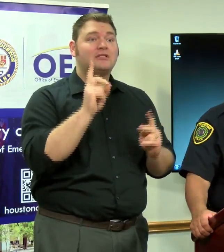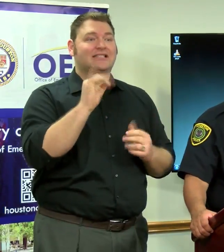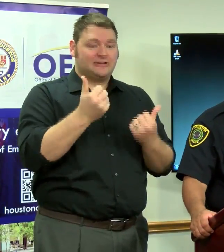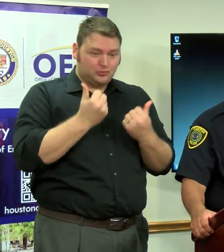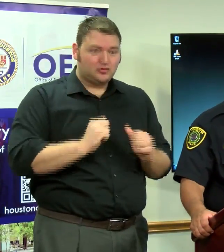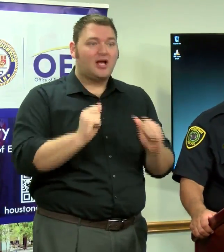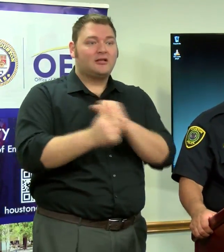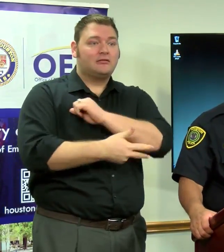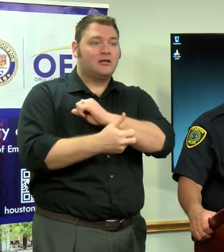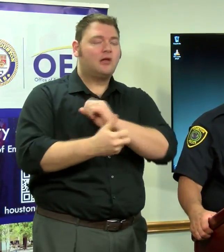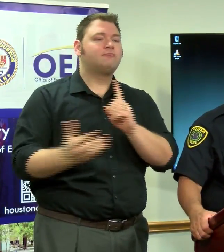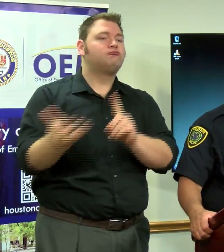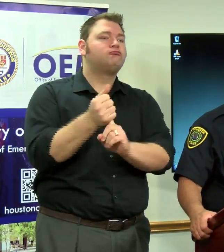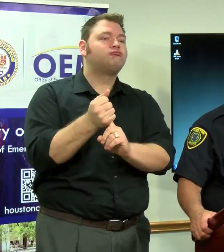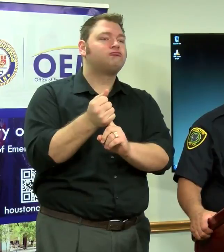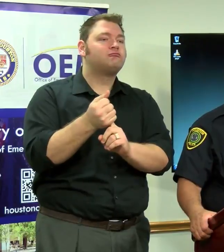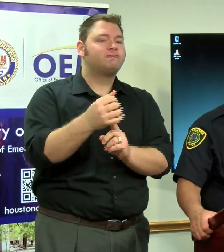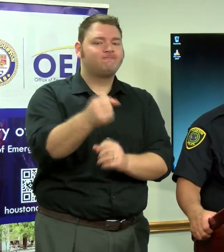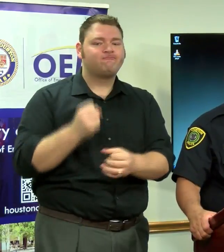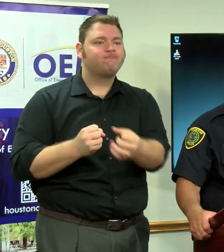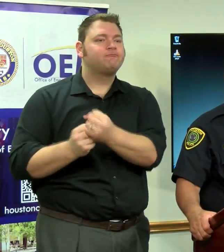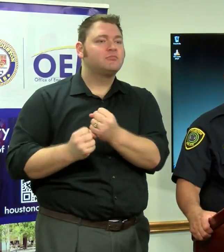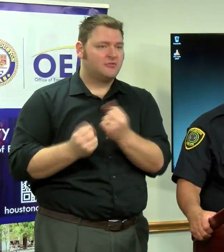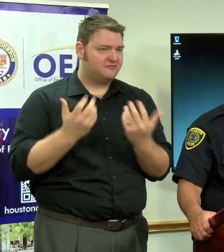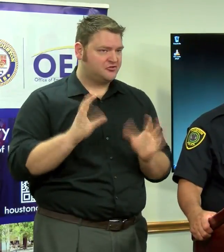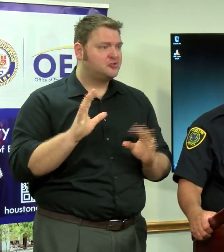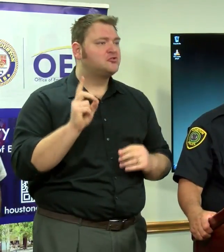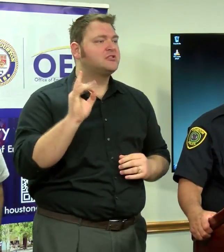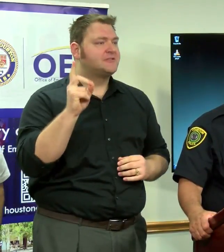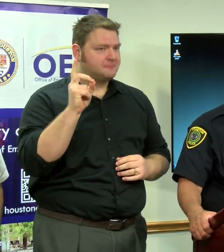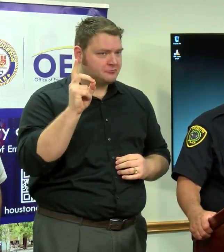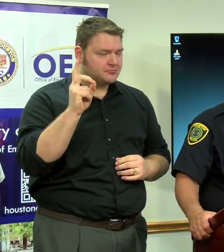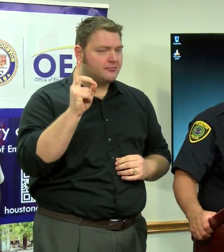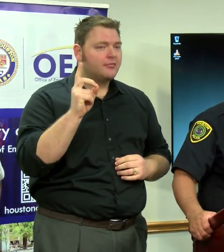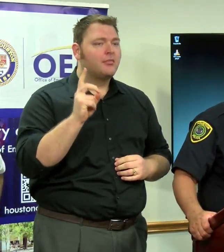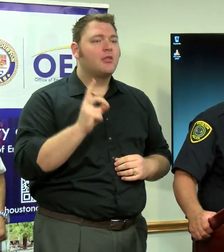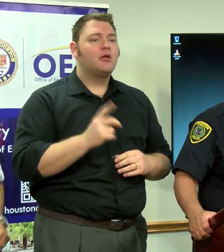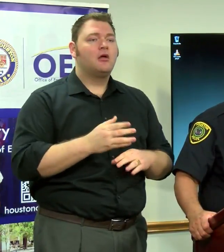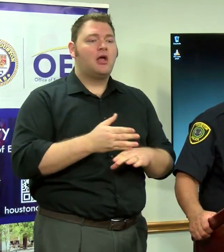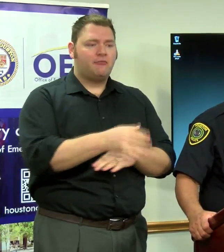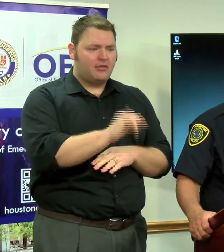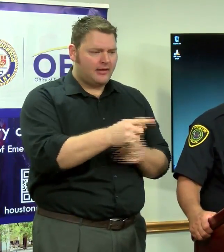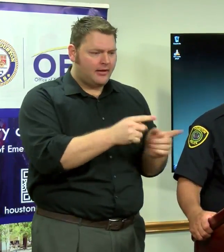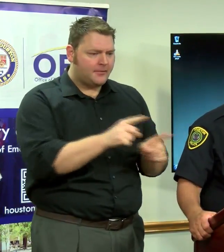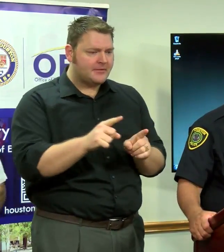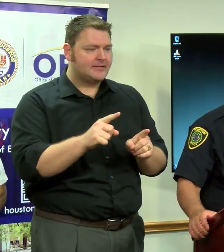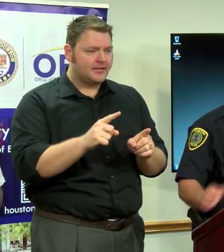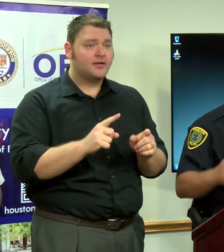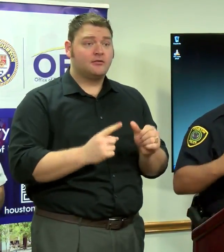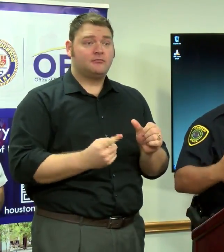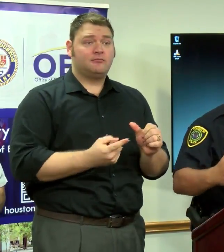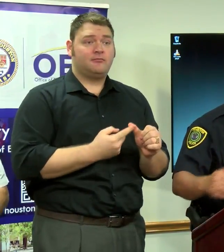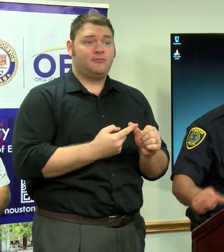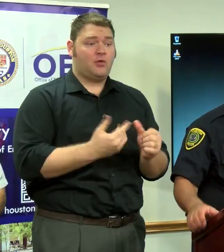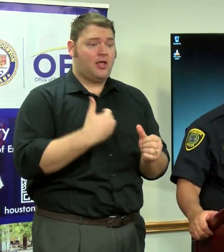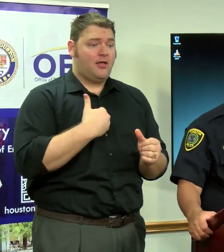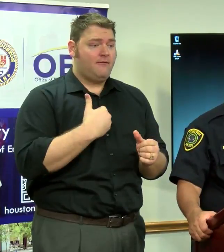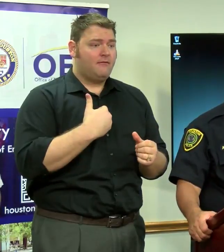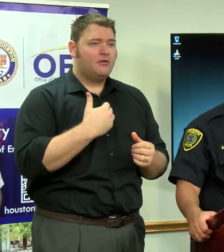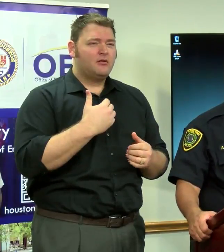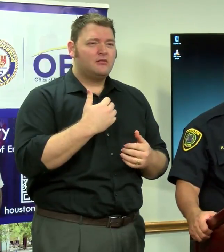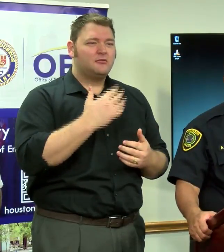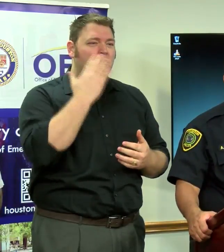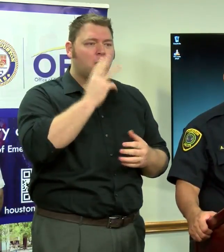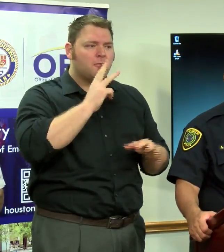and they were arrested. After these events, frequently, especially once the natural disaster piece of it, where it's